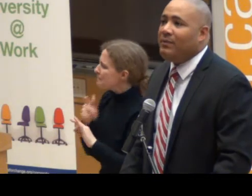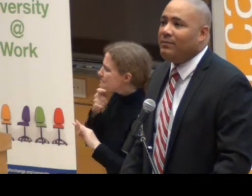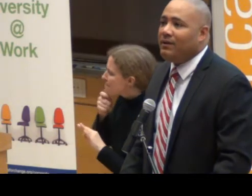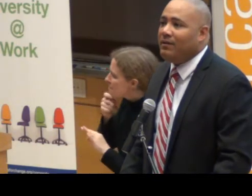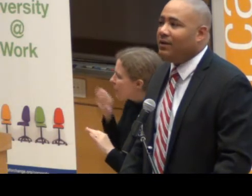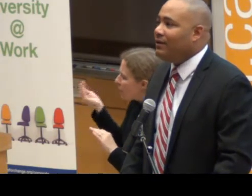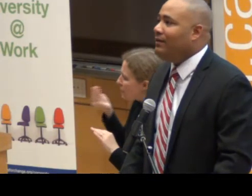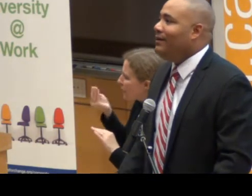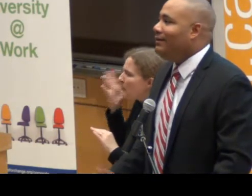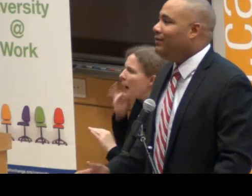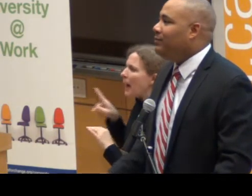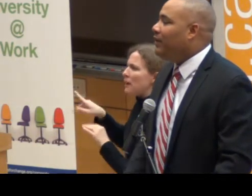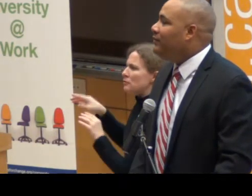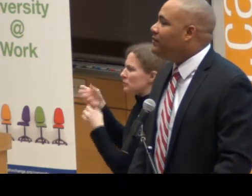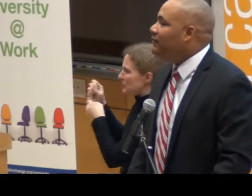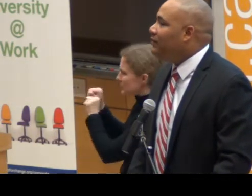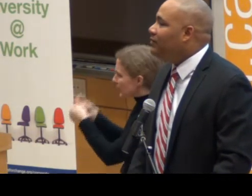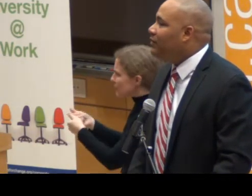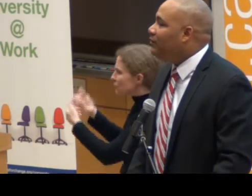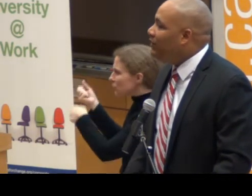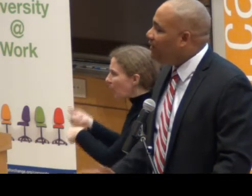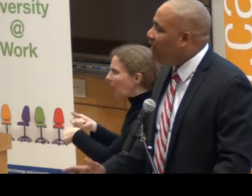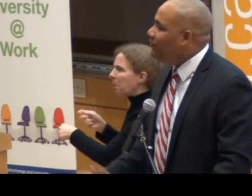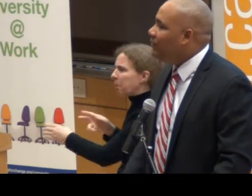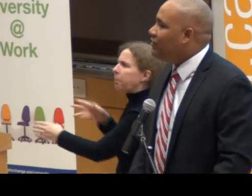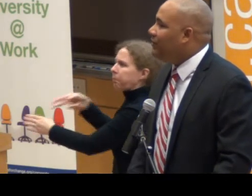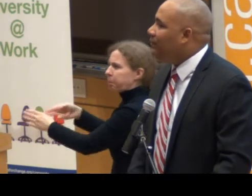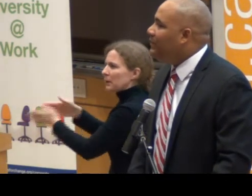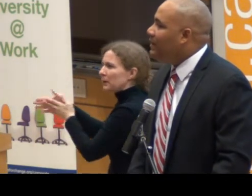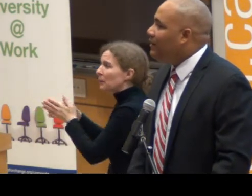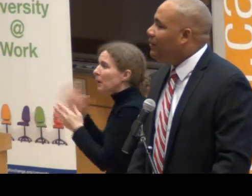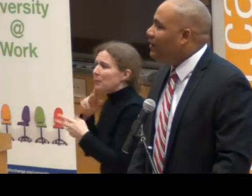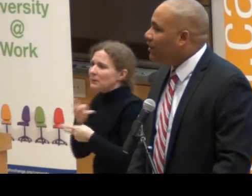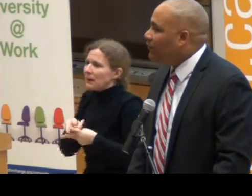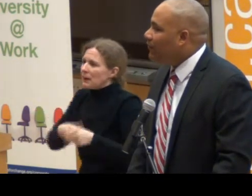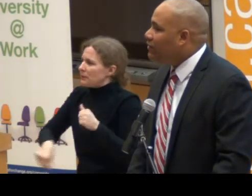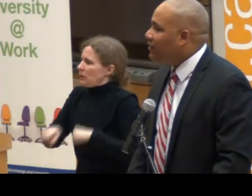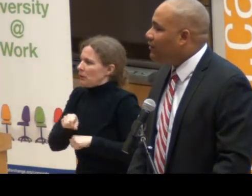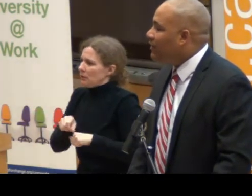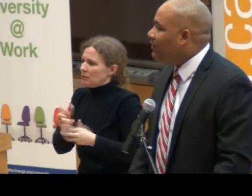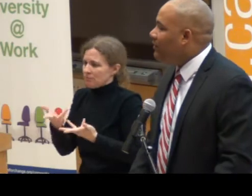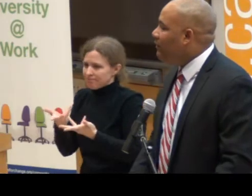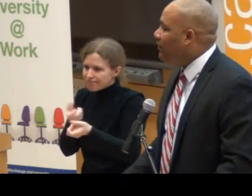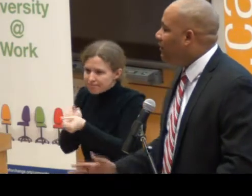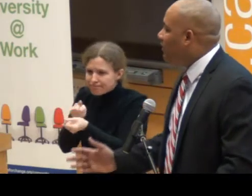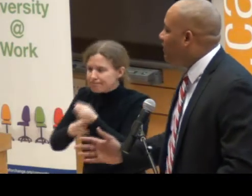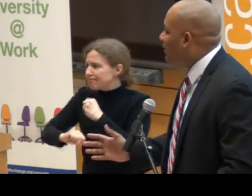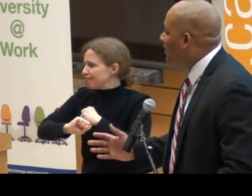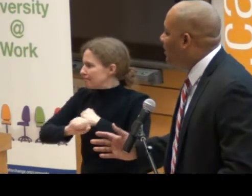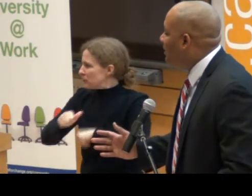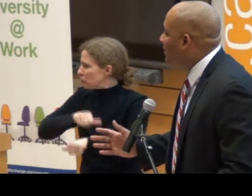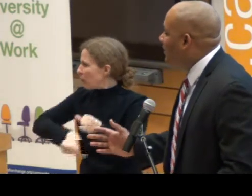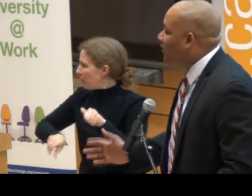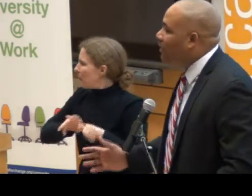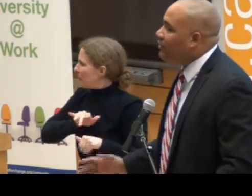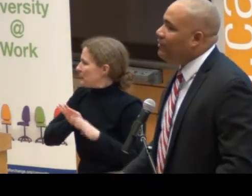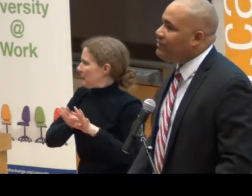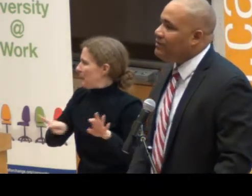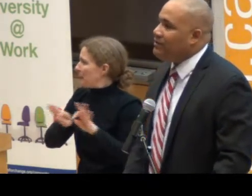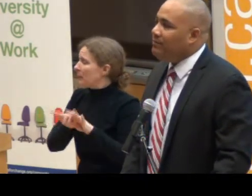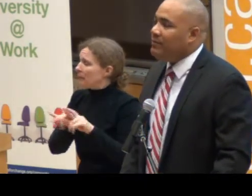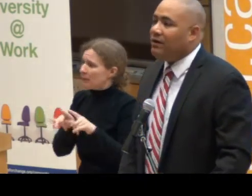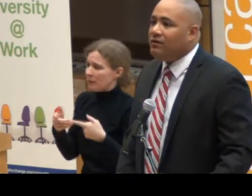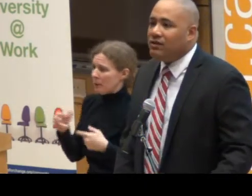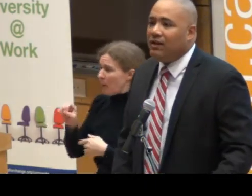of why people come here to the province of Ontario. We look after each other. We care for each other. And I think if you look at our